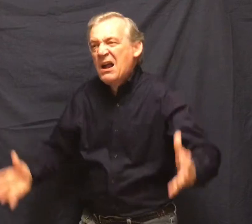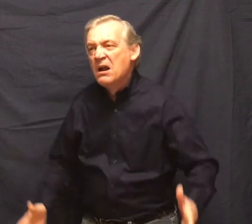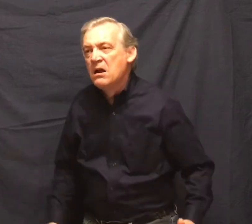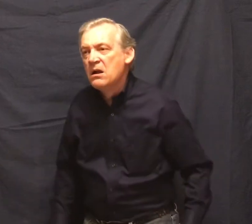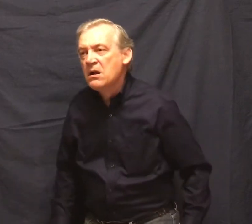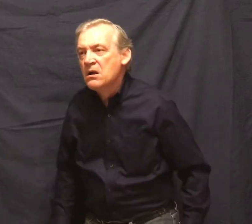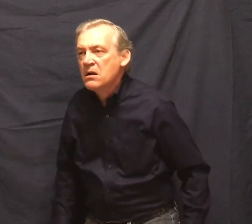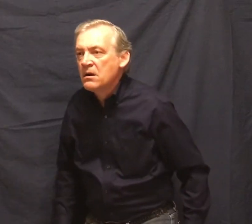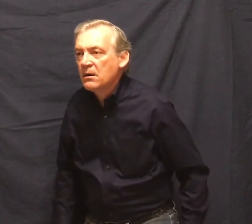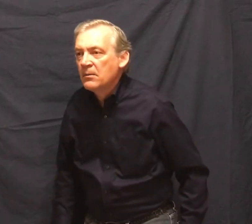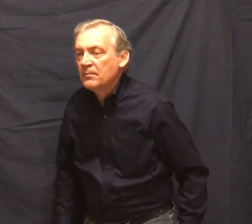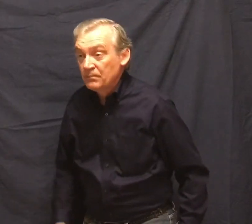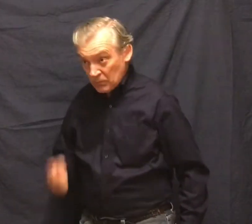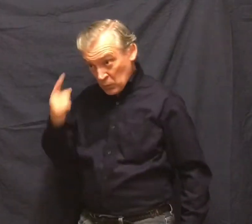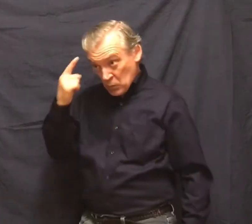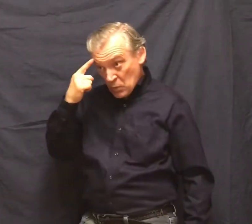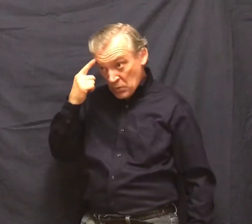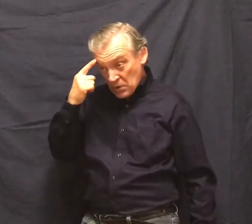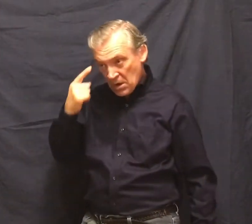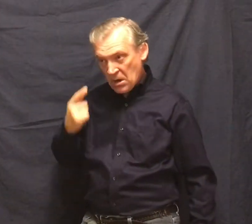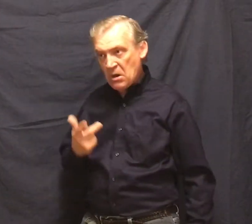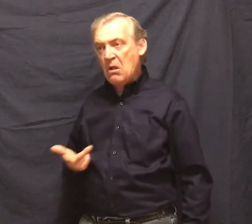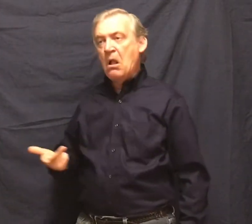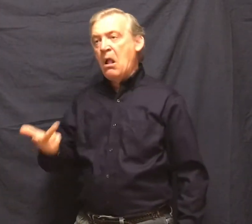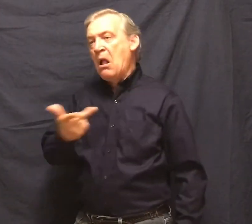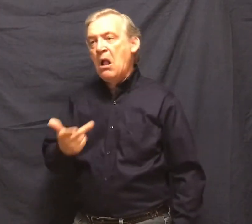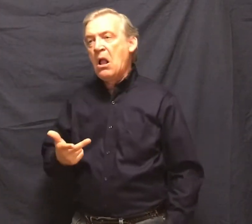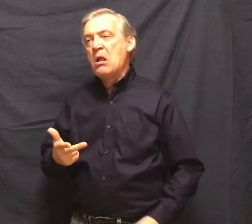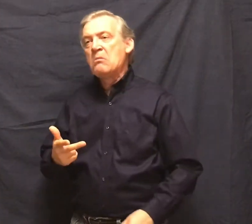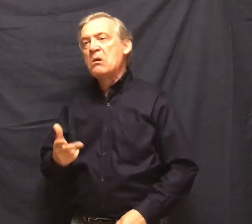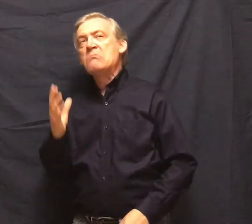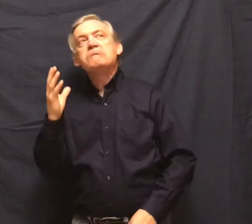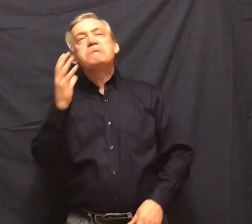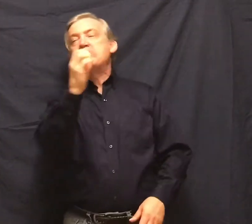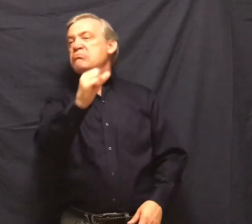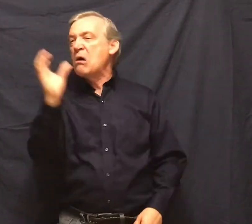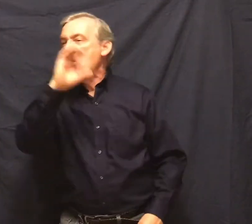You think we'll hit the highway and look for another lousy two-bit job like this?